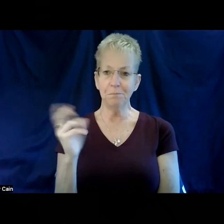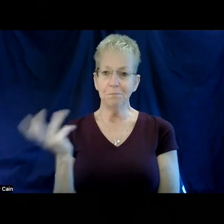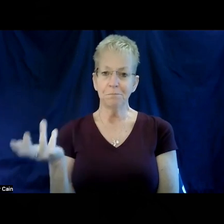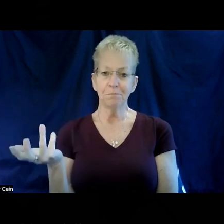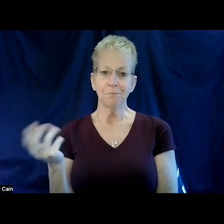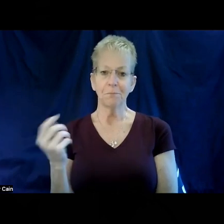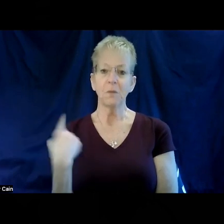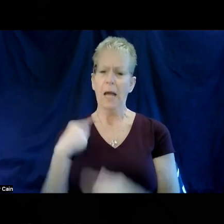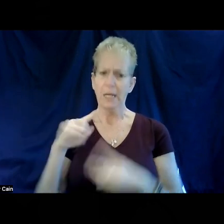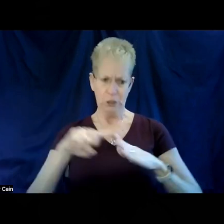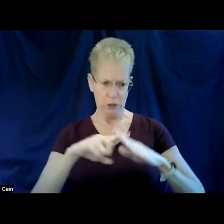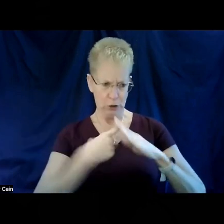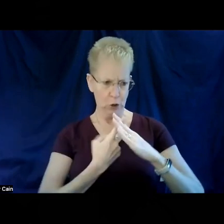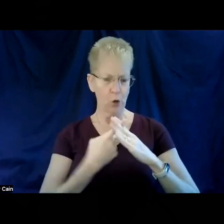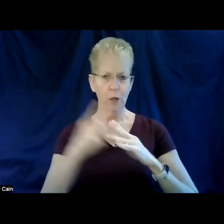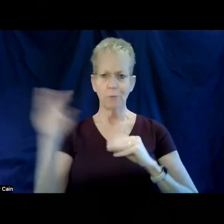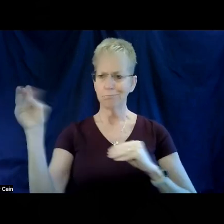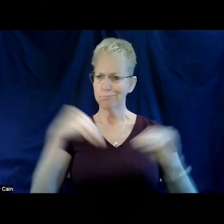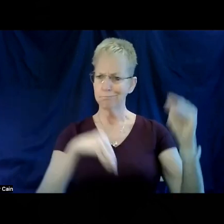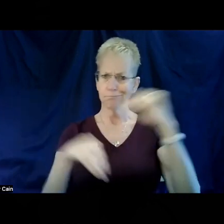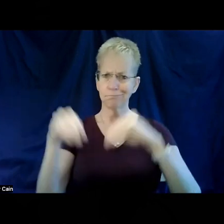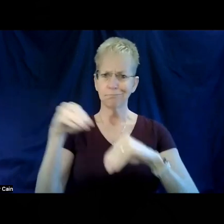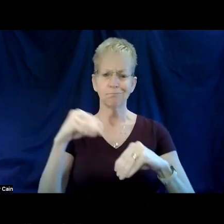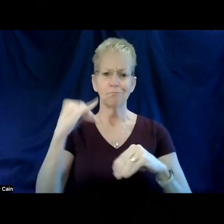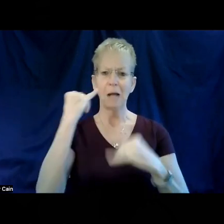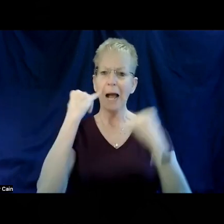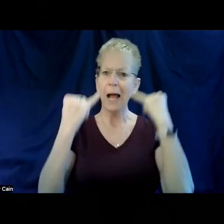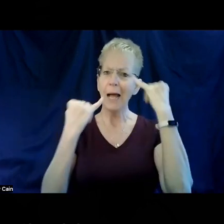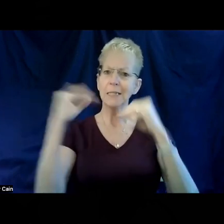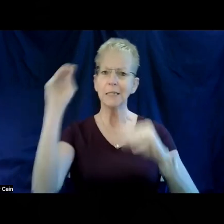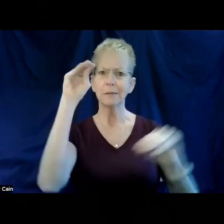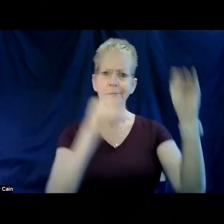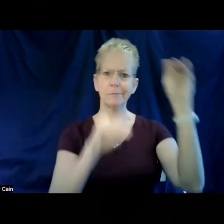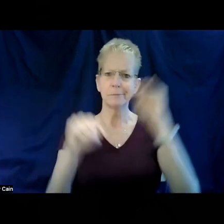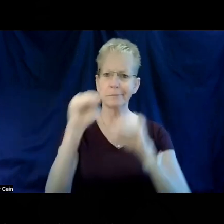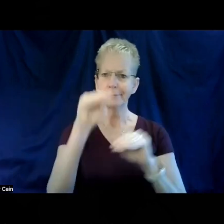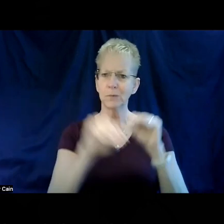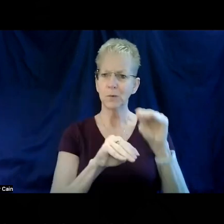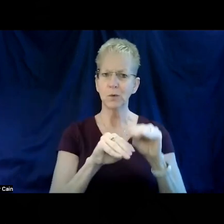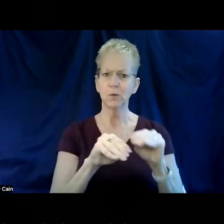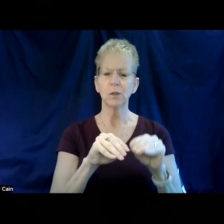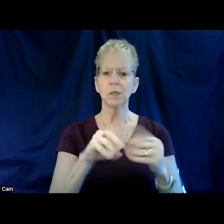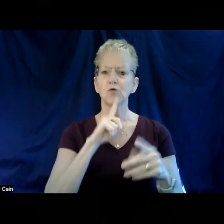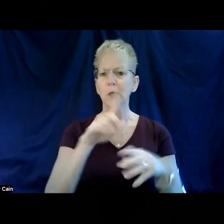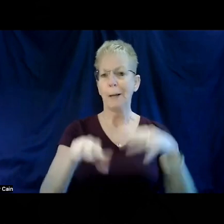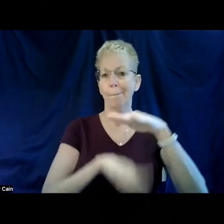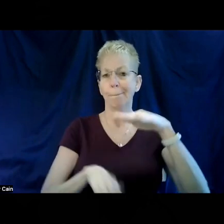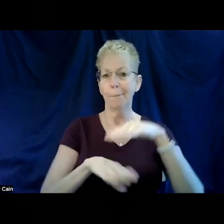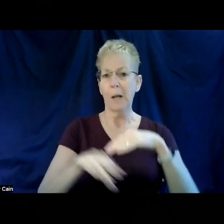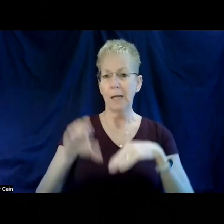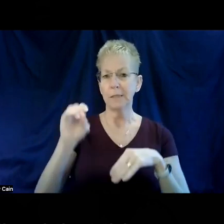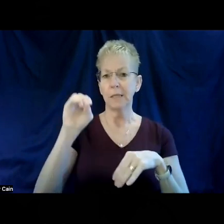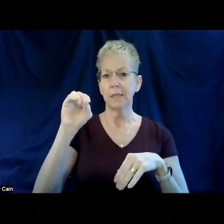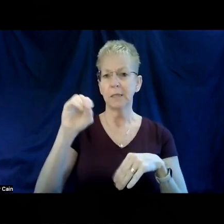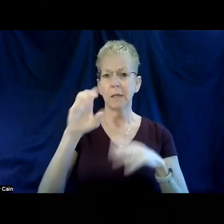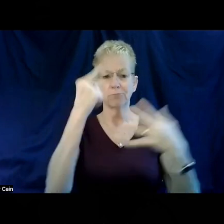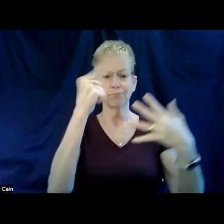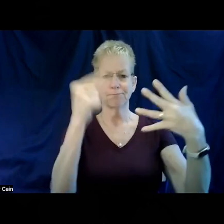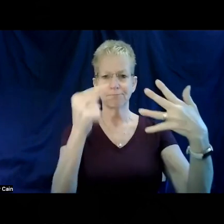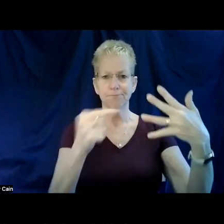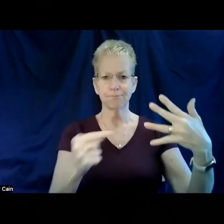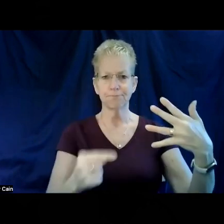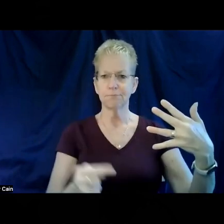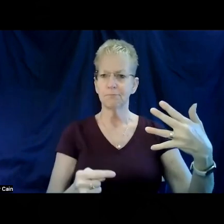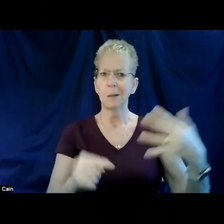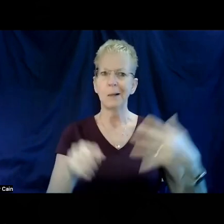Once I started putting the ideas together, putting a very rudimentary outline together, I realized that this was sort of like